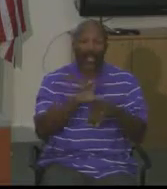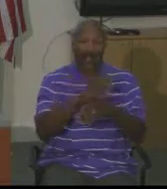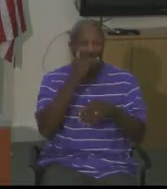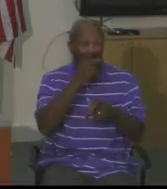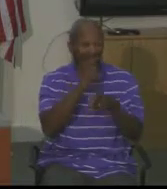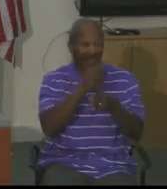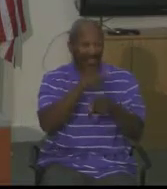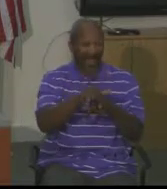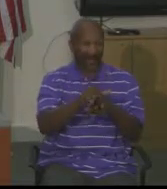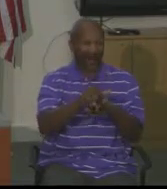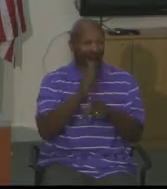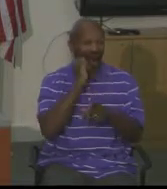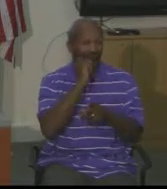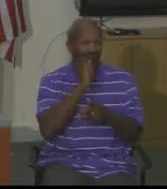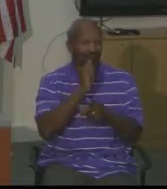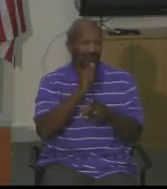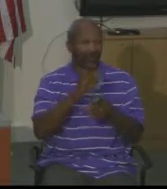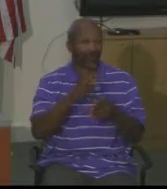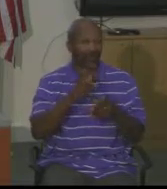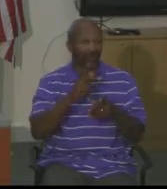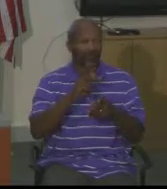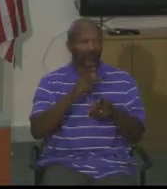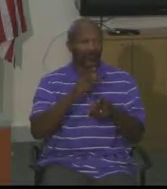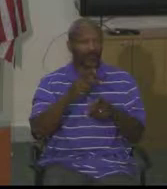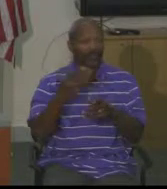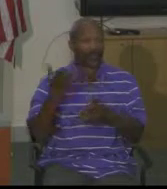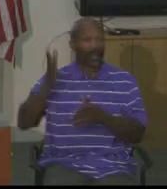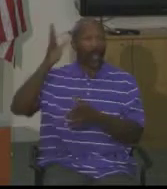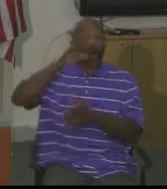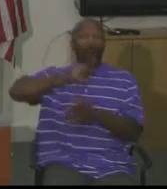kept that standard and brought it forward.